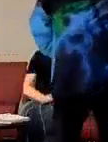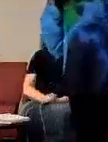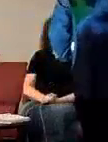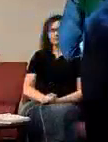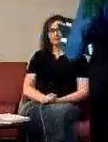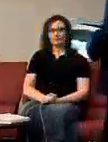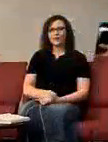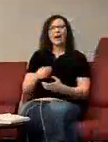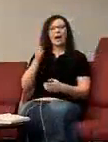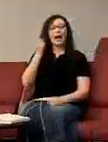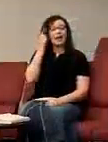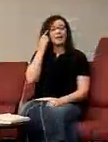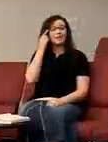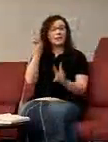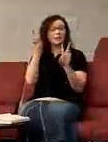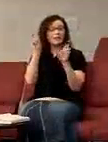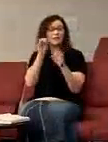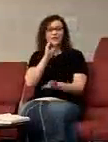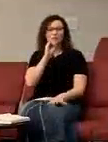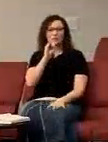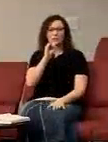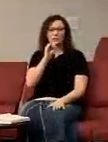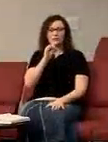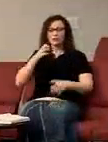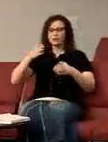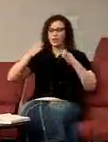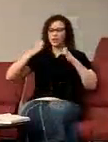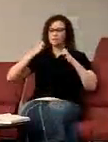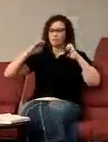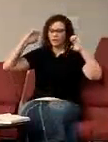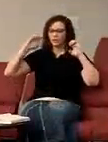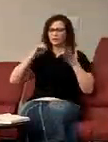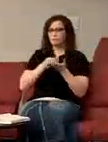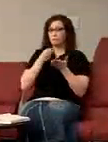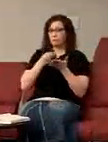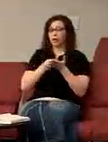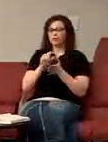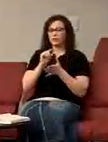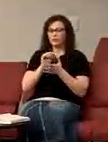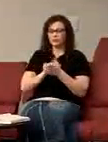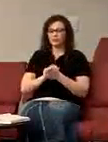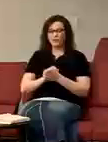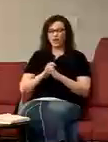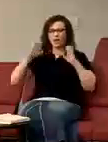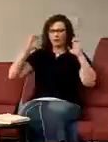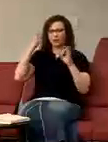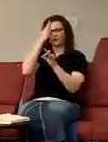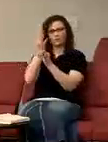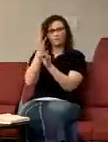this, is that exercise profits little. Exercise your faith instead of your muscles. You're never